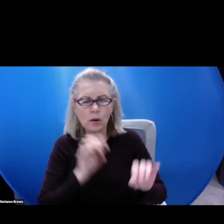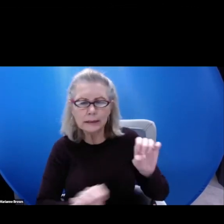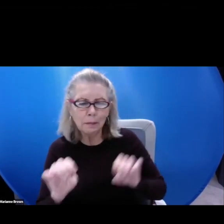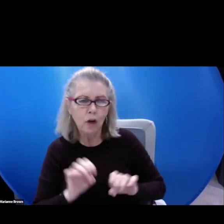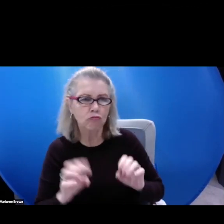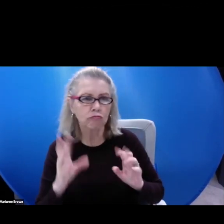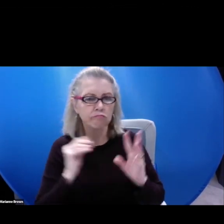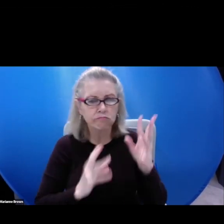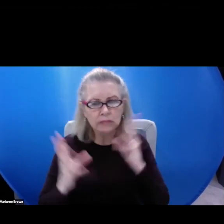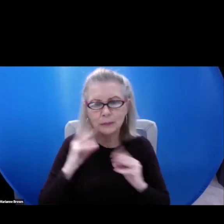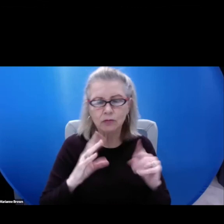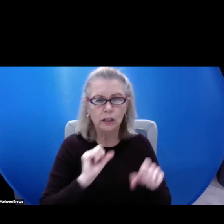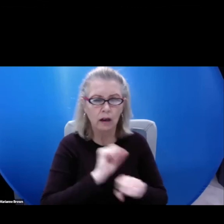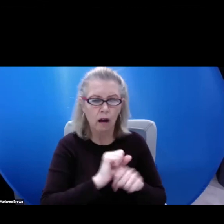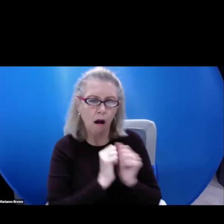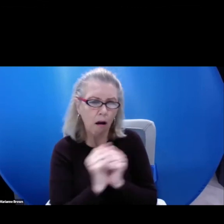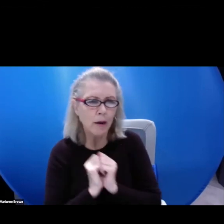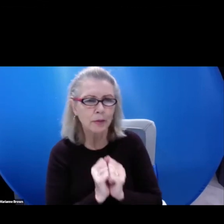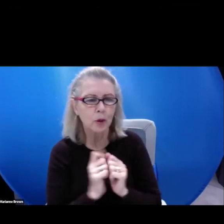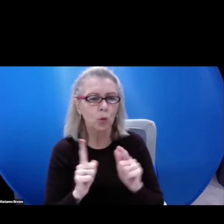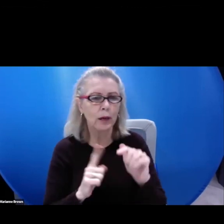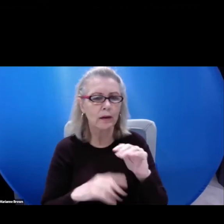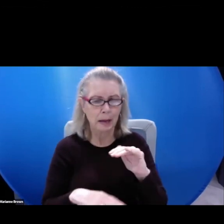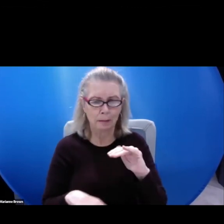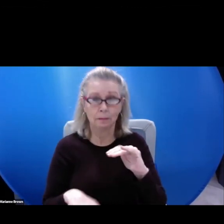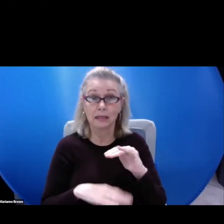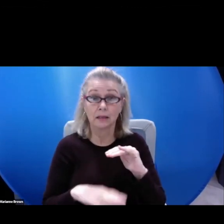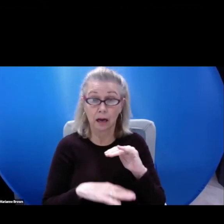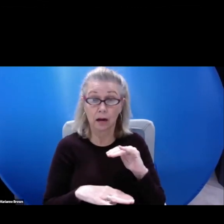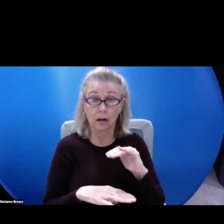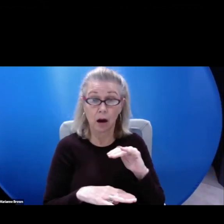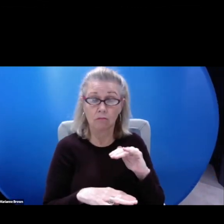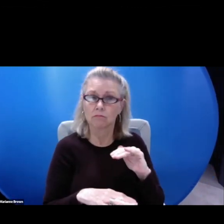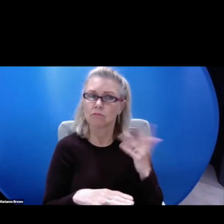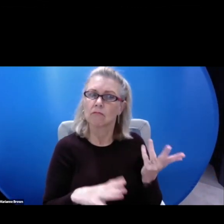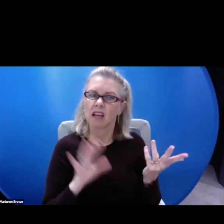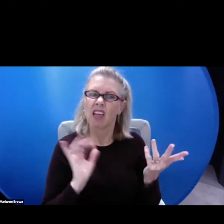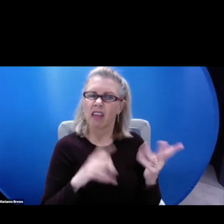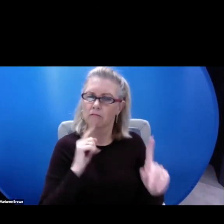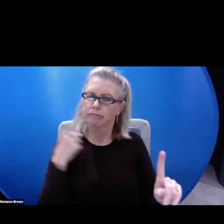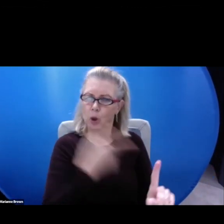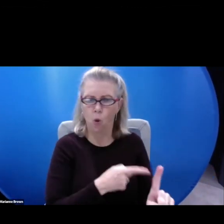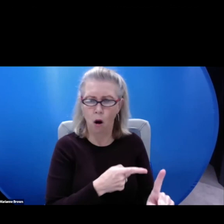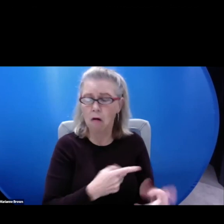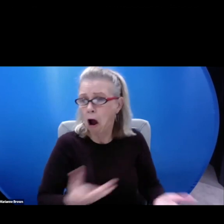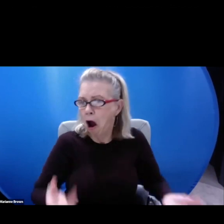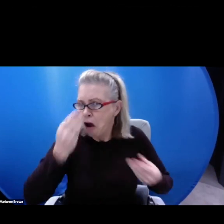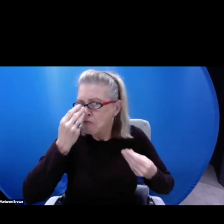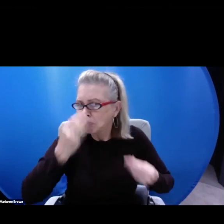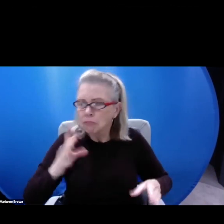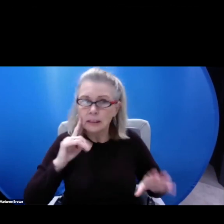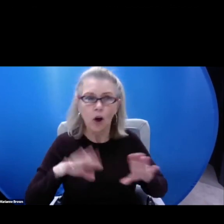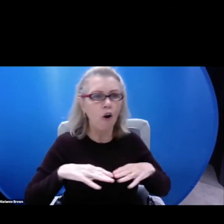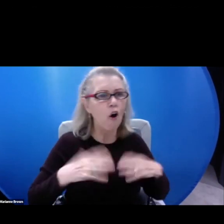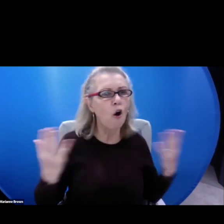and collaboration were the basic positions. Openness to failure and